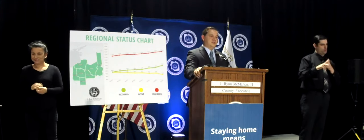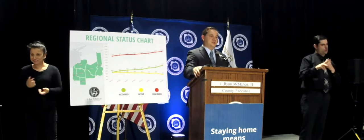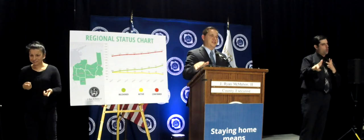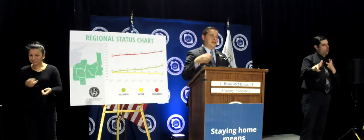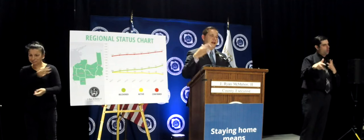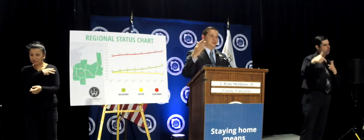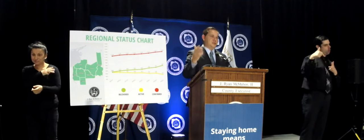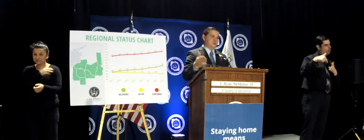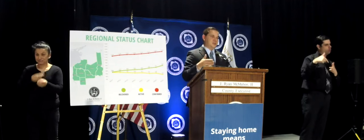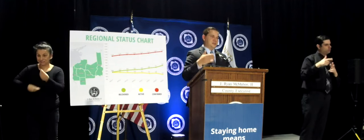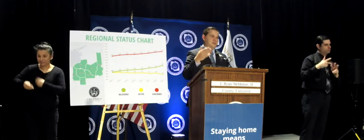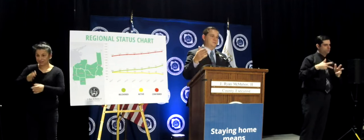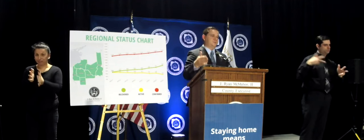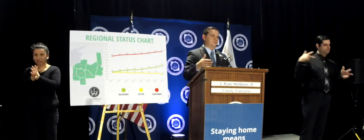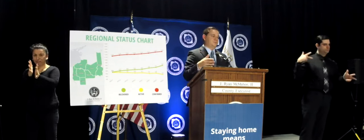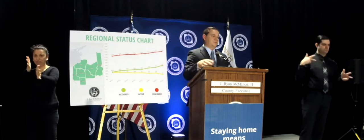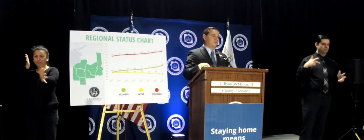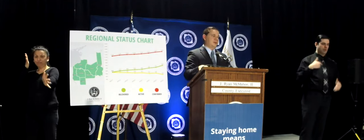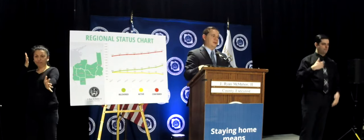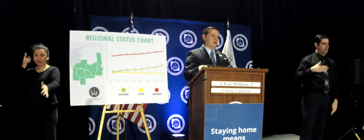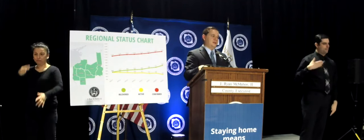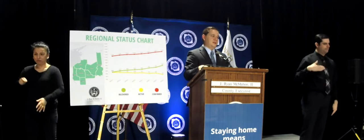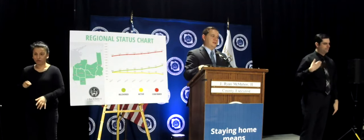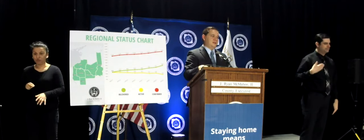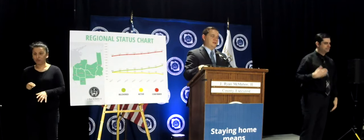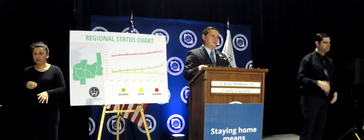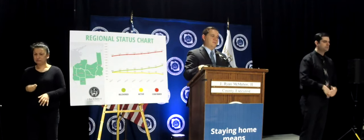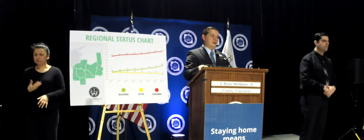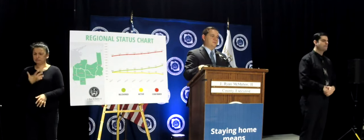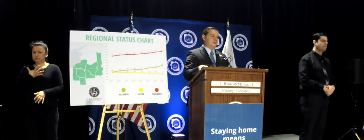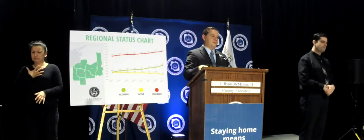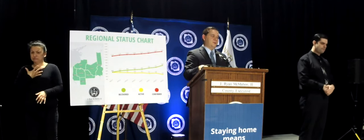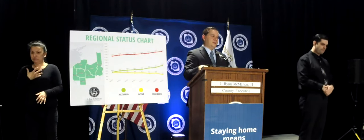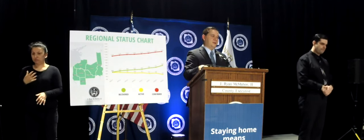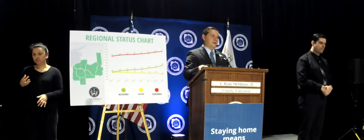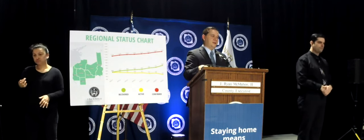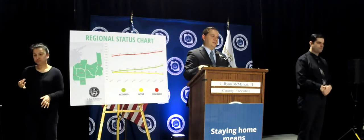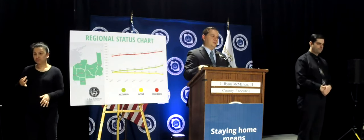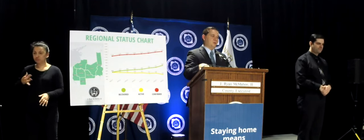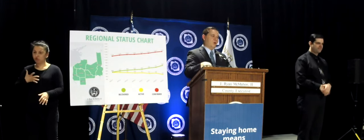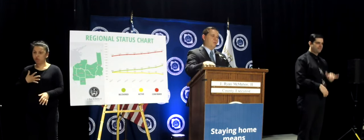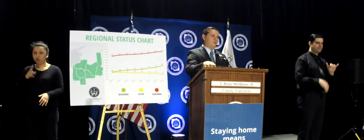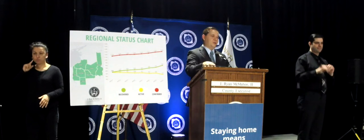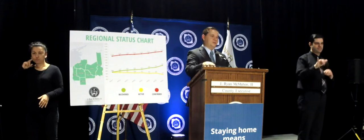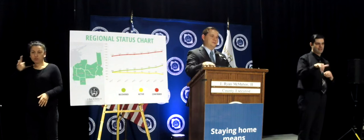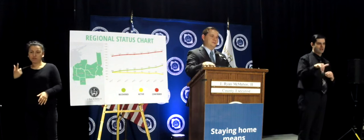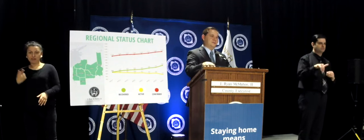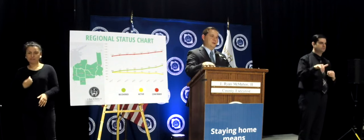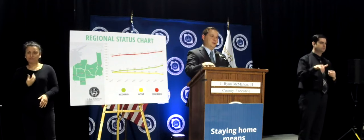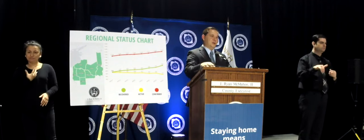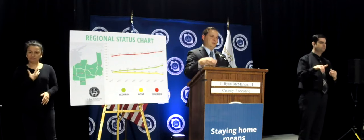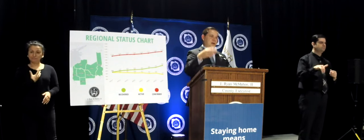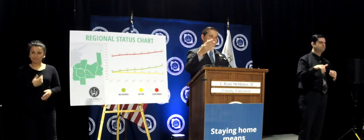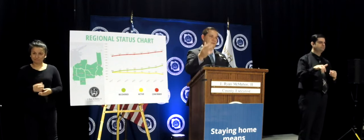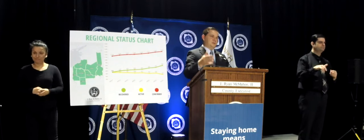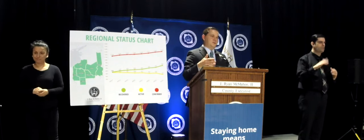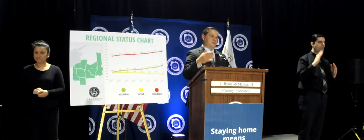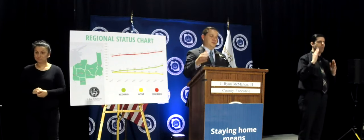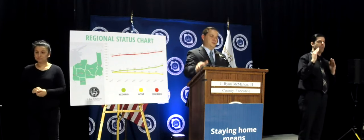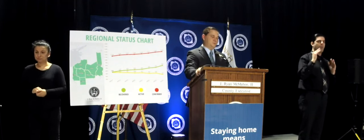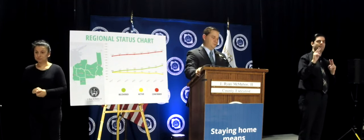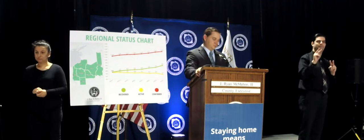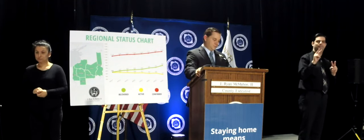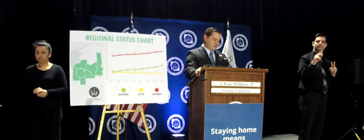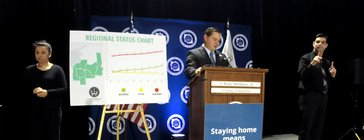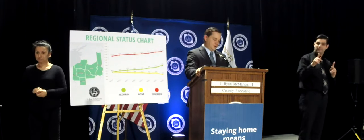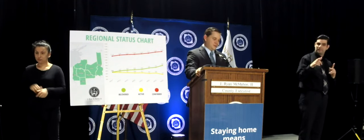think there's a psychology to this, and it makes people hopeful and think about the